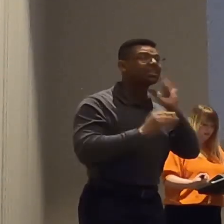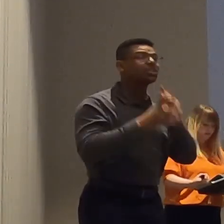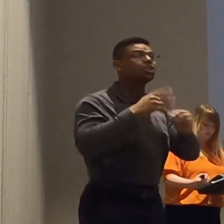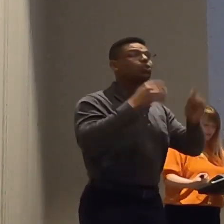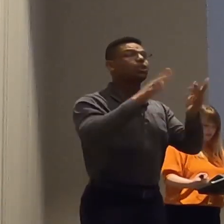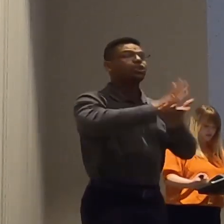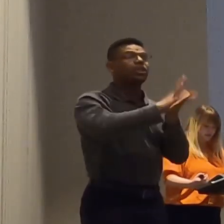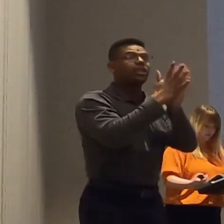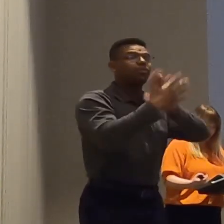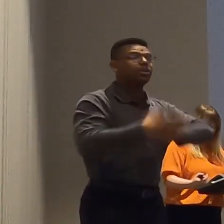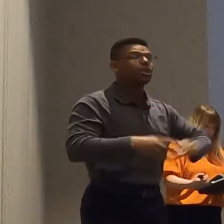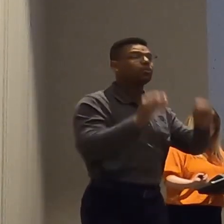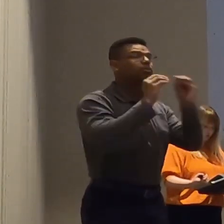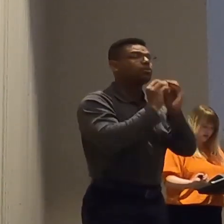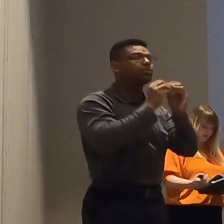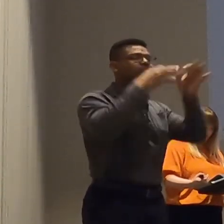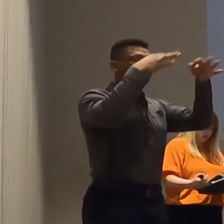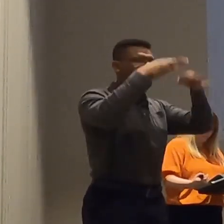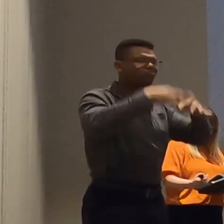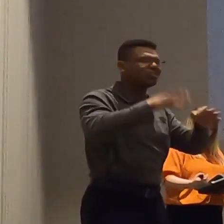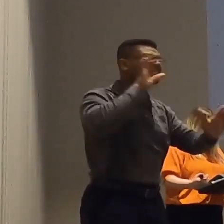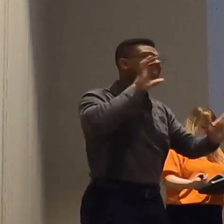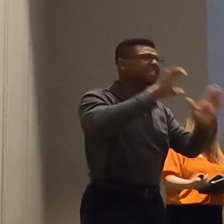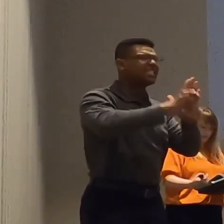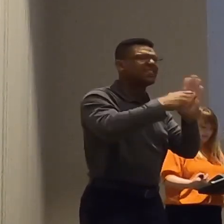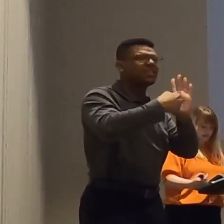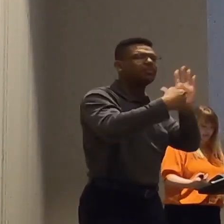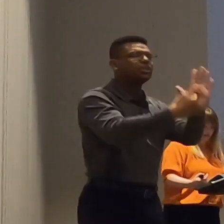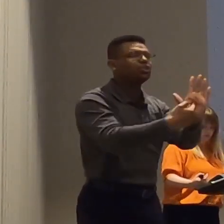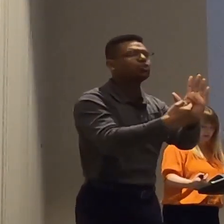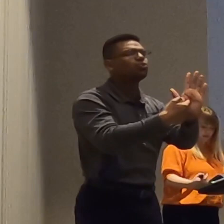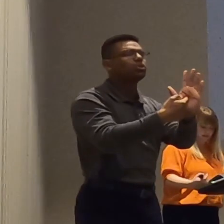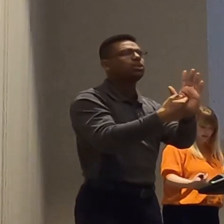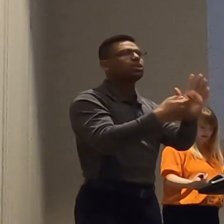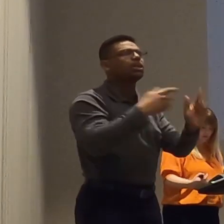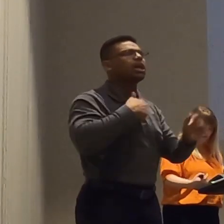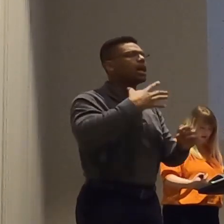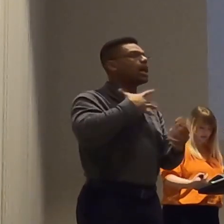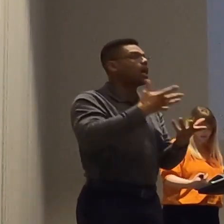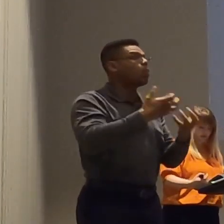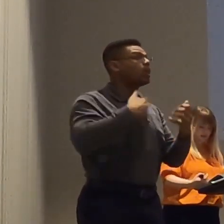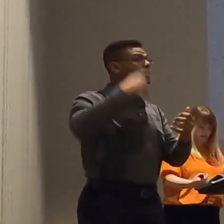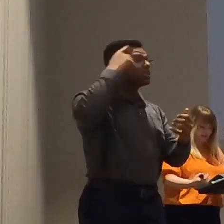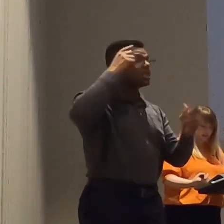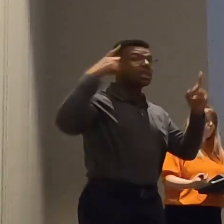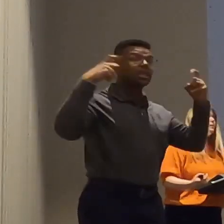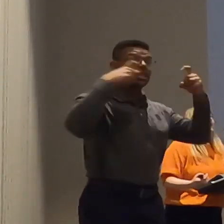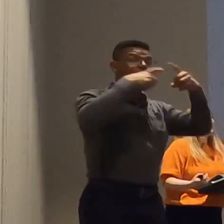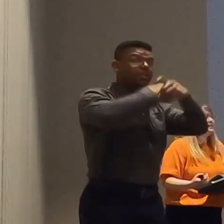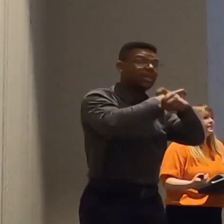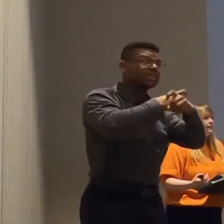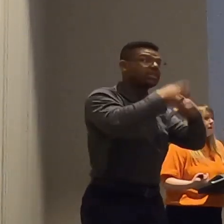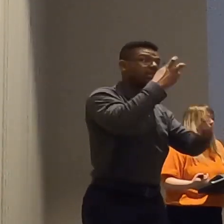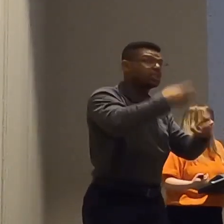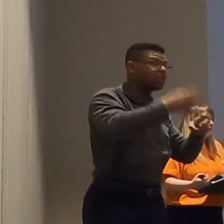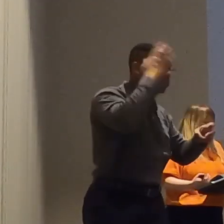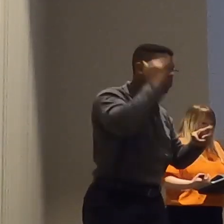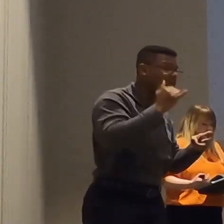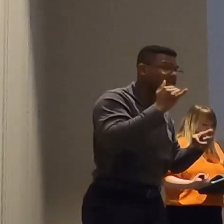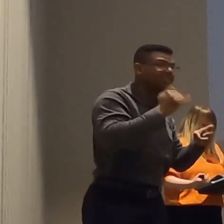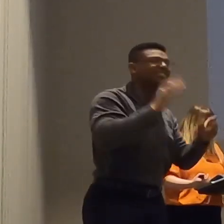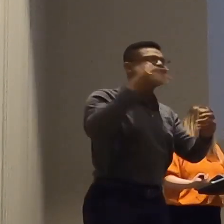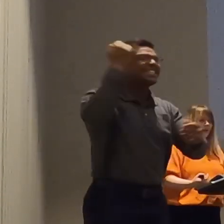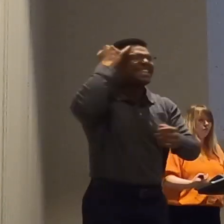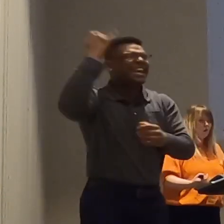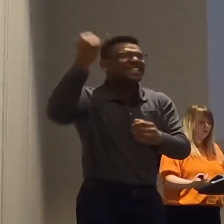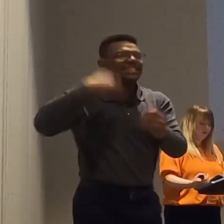interpretive, sometimes mysterious visual imagery on paper. I would like to think the complexity of the work is not the technique, but the ideas behind